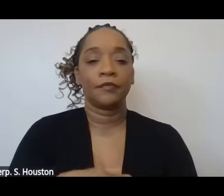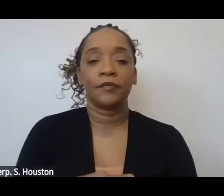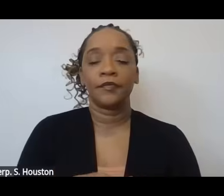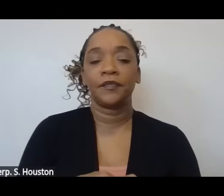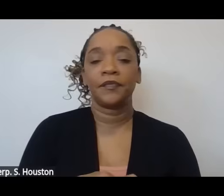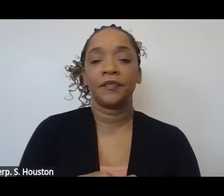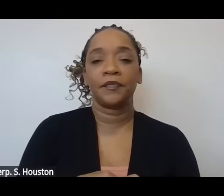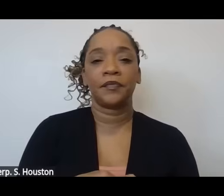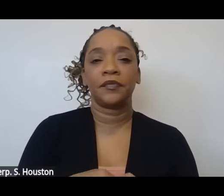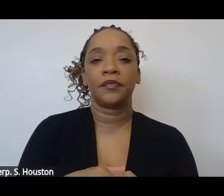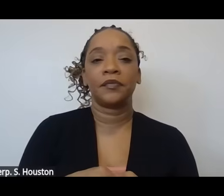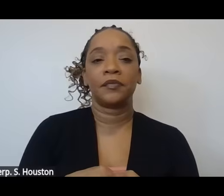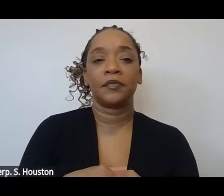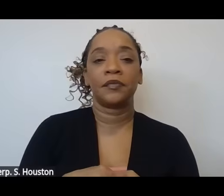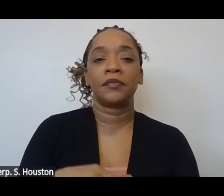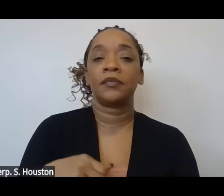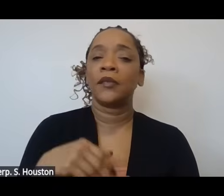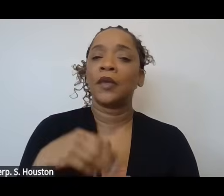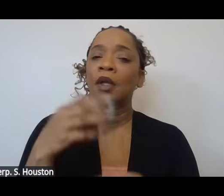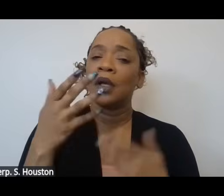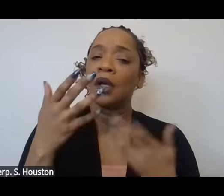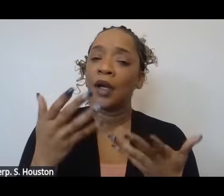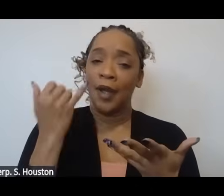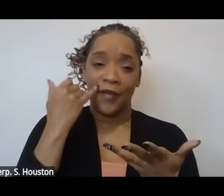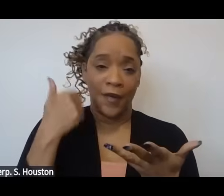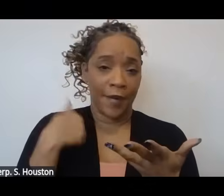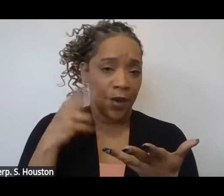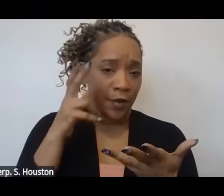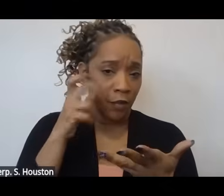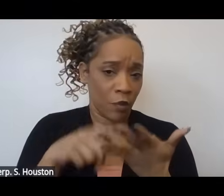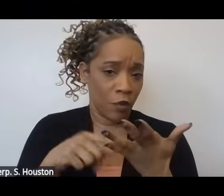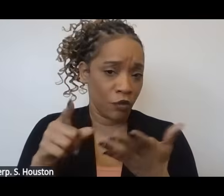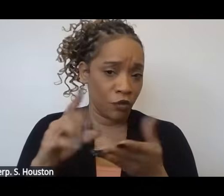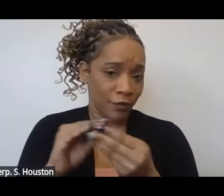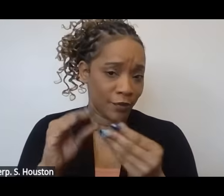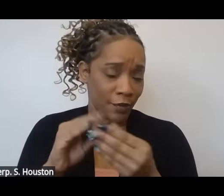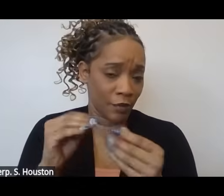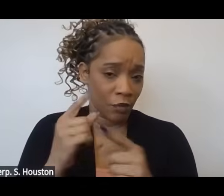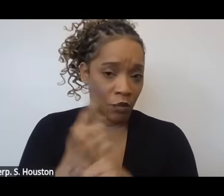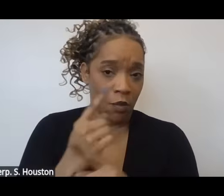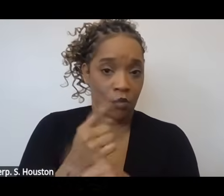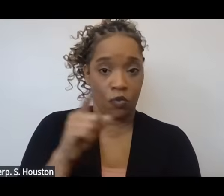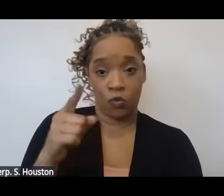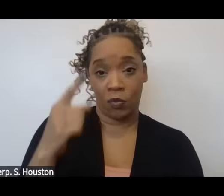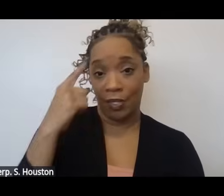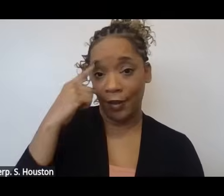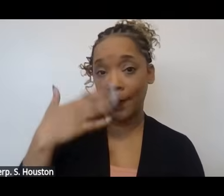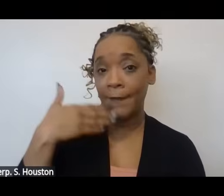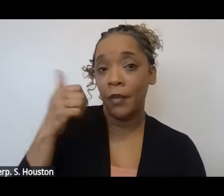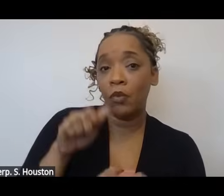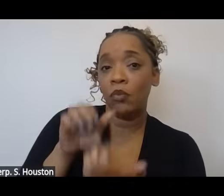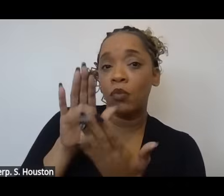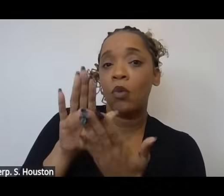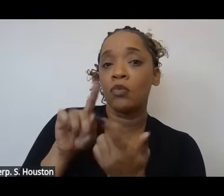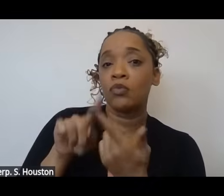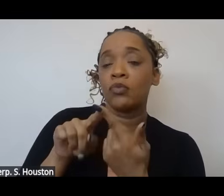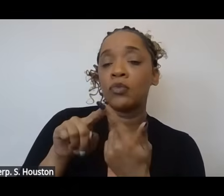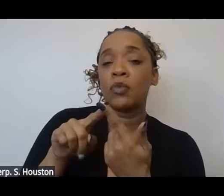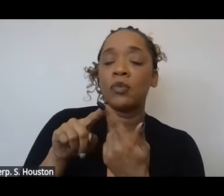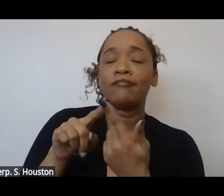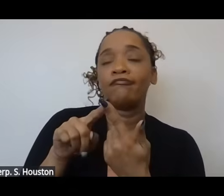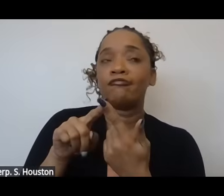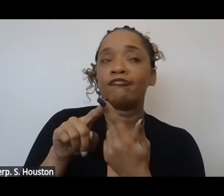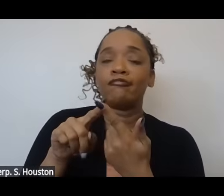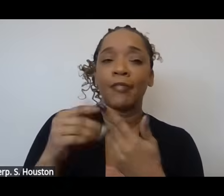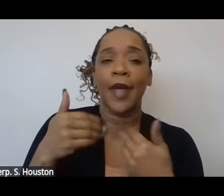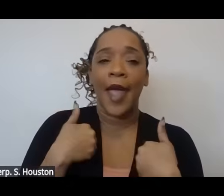Mr. Duster, if I'm hearing what you're saying correctly, you think a better approach to having a sheet or two